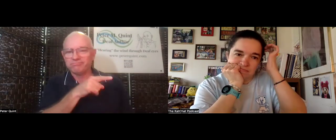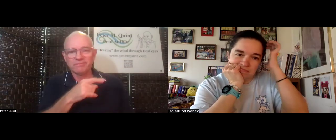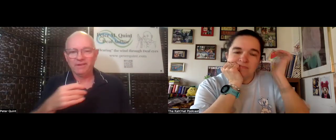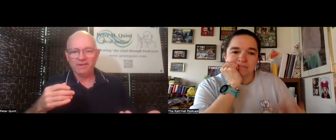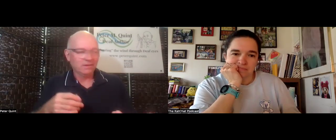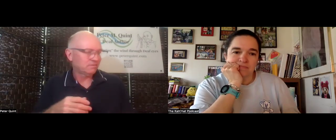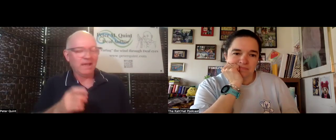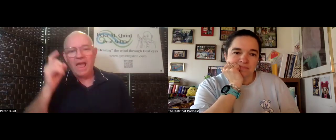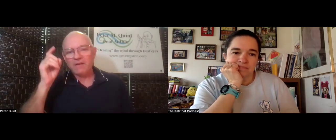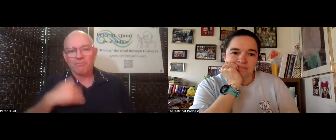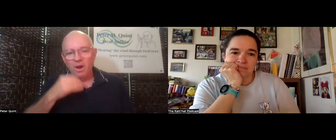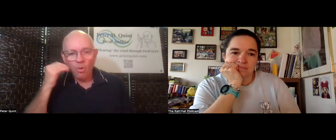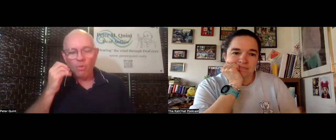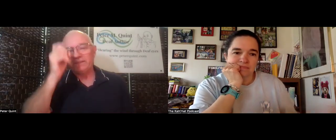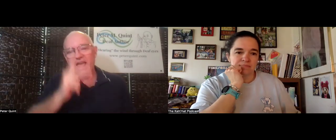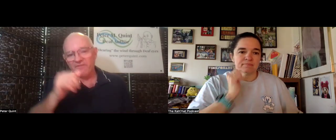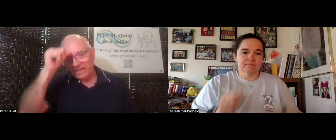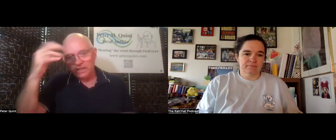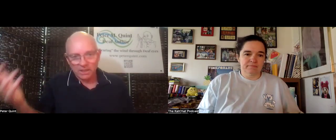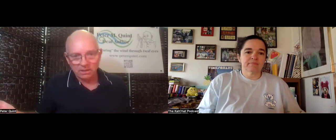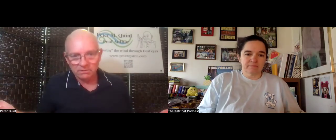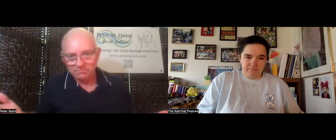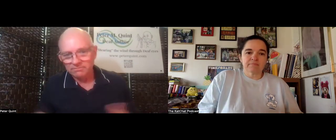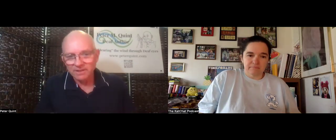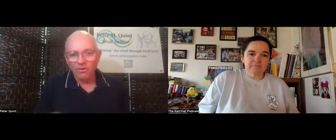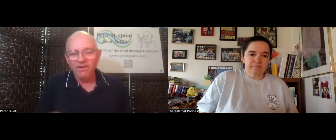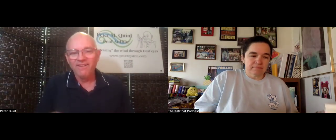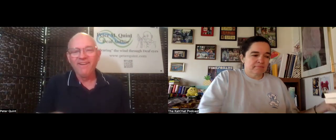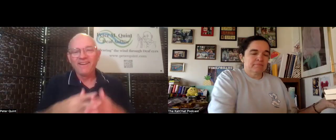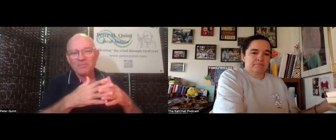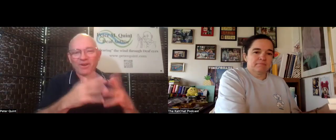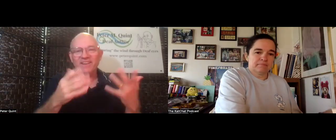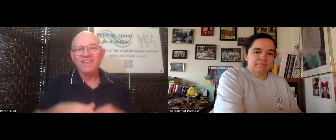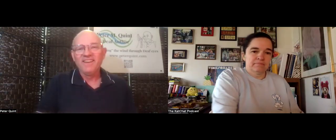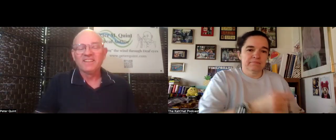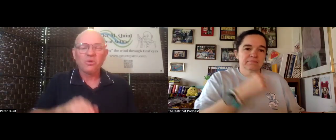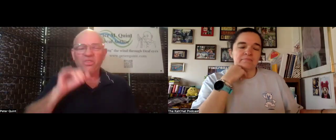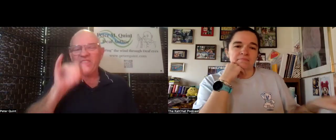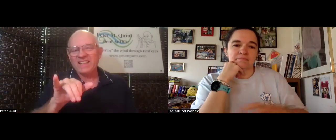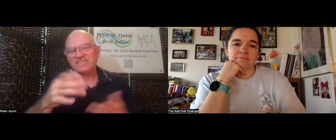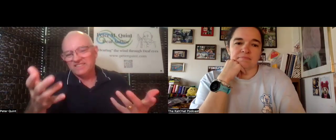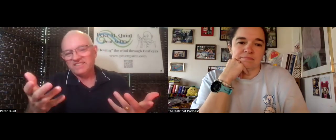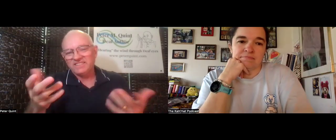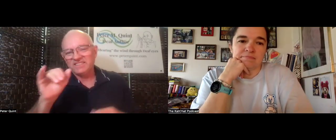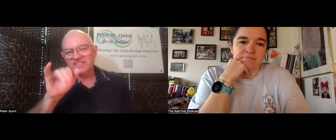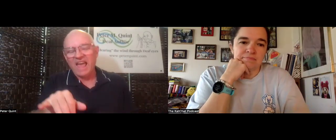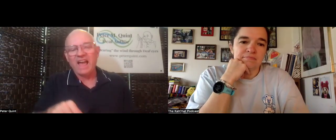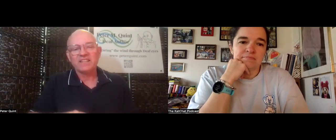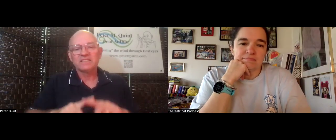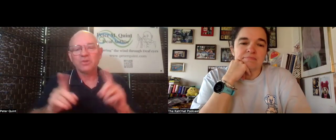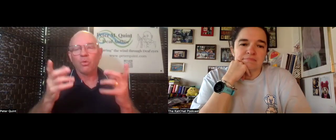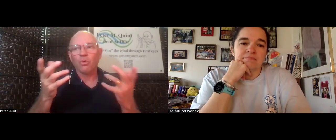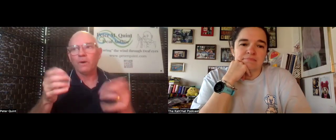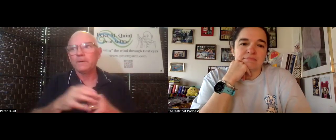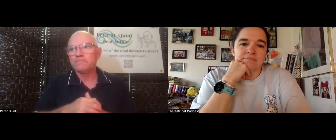times. My home is half Indian, you know, an American. So that's